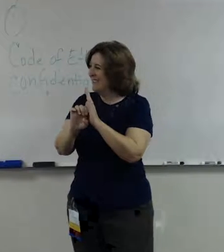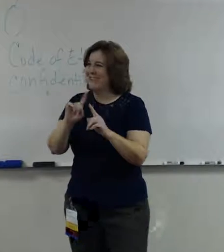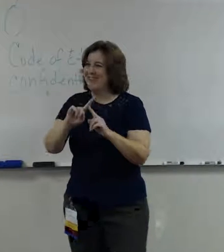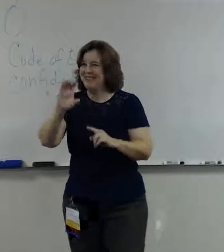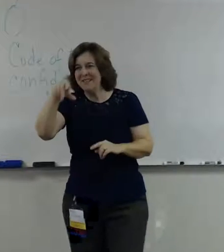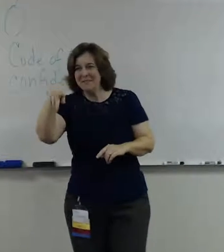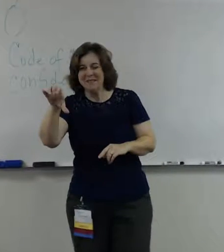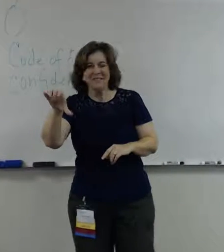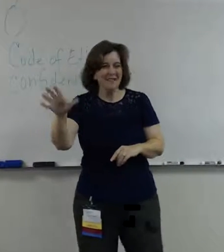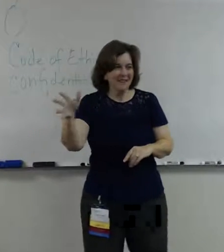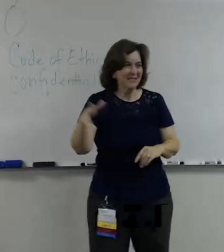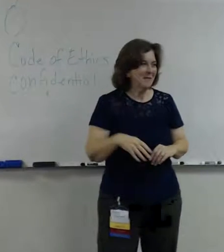but the CPC, not so much.